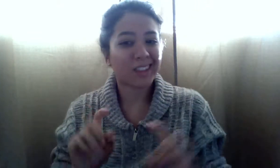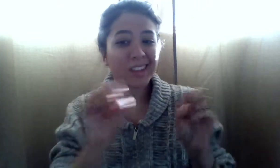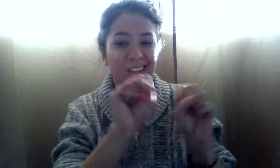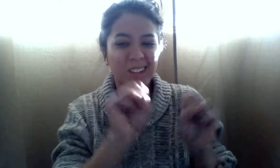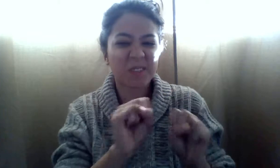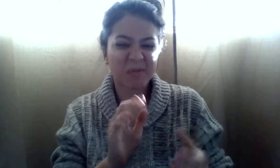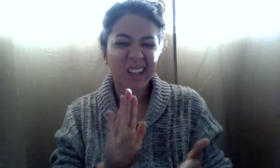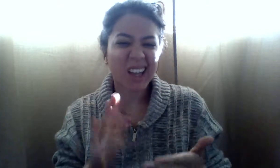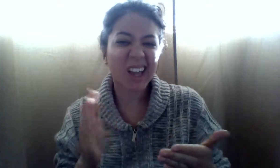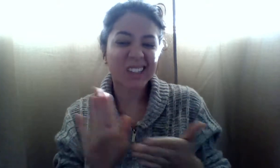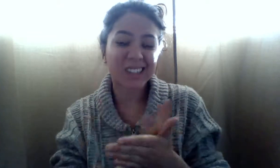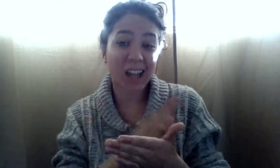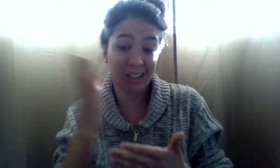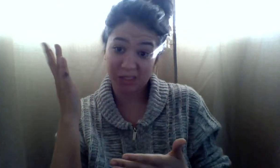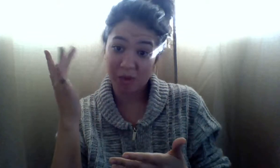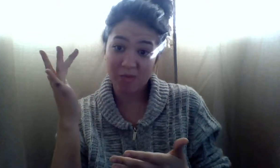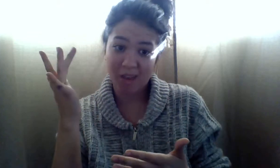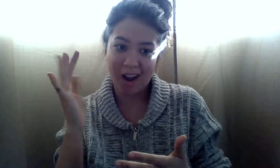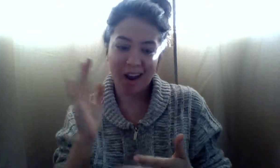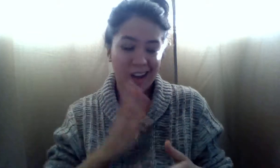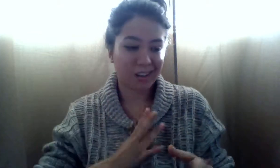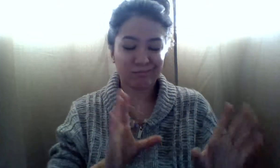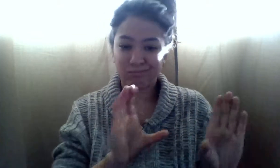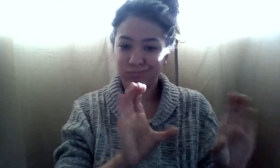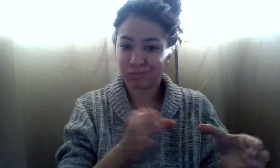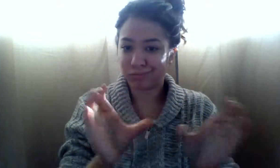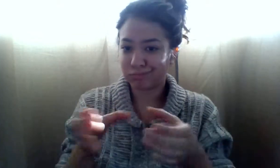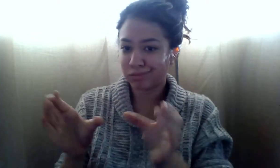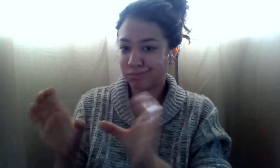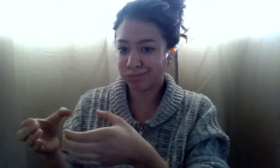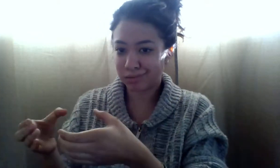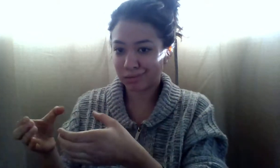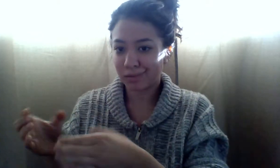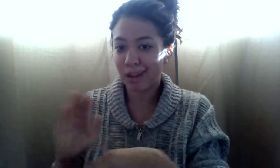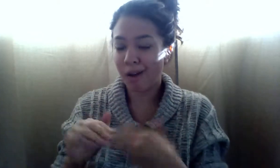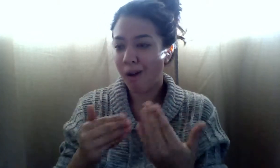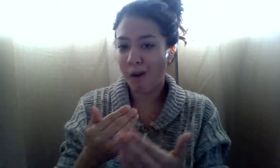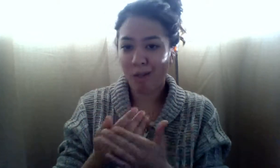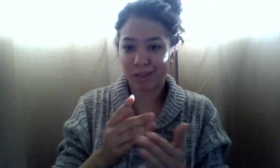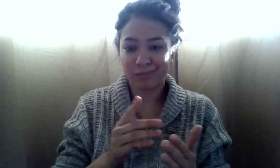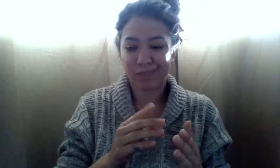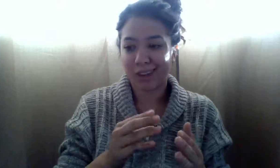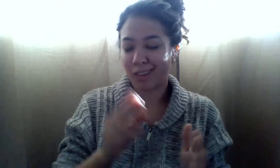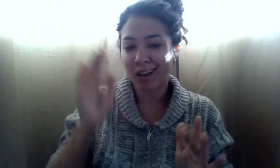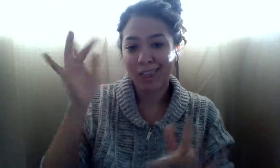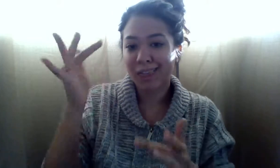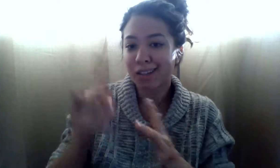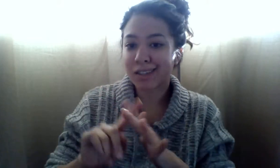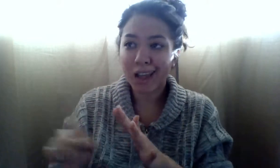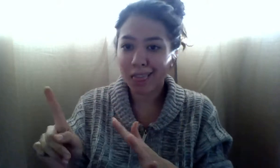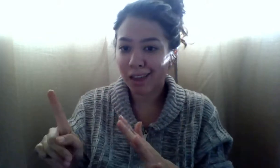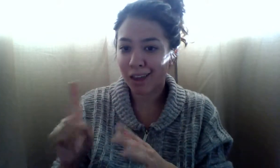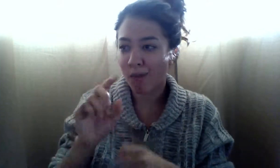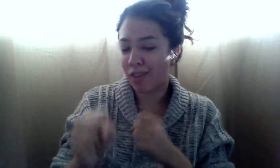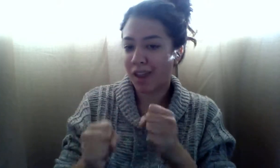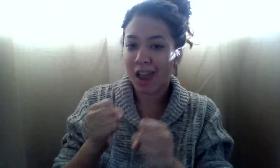tax, it'll take care of annual leave, sick leave, it will divide all of that up. And also if you have situations where perhaps a